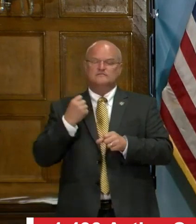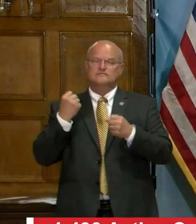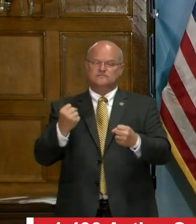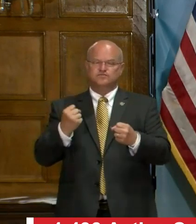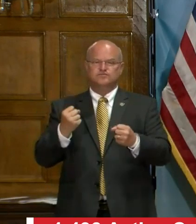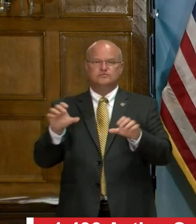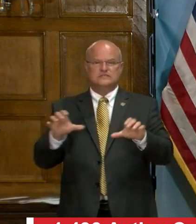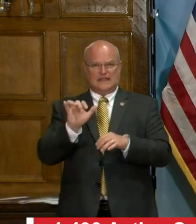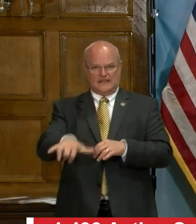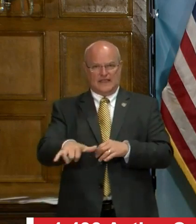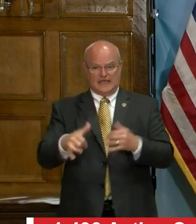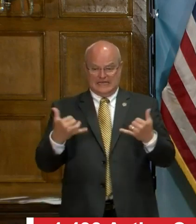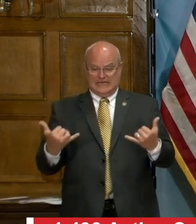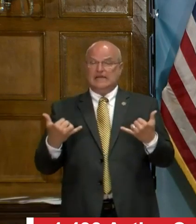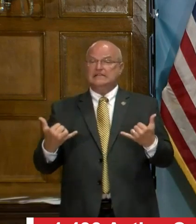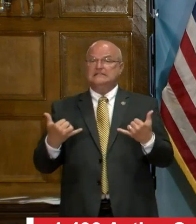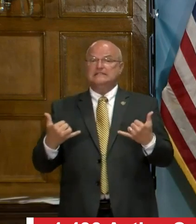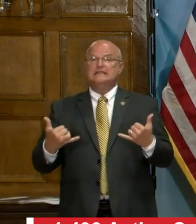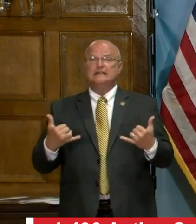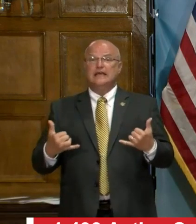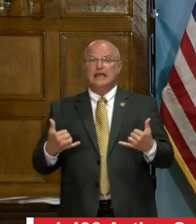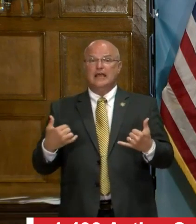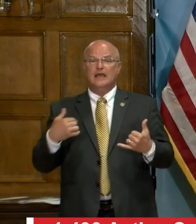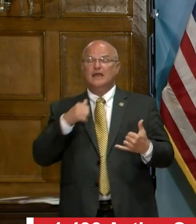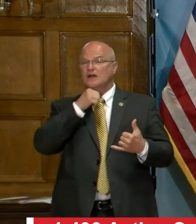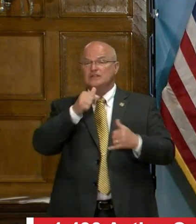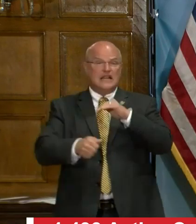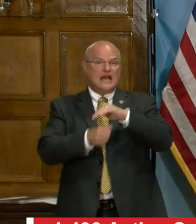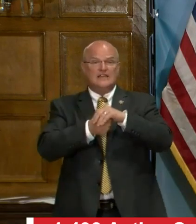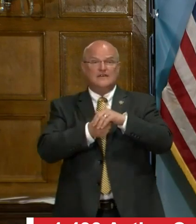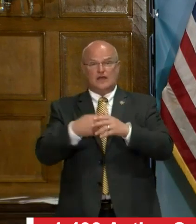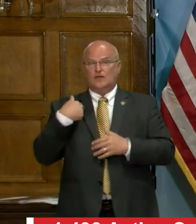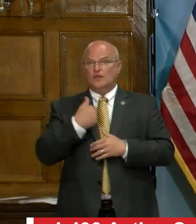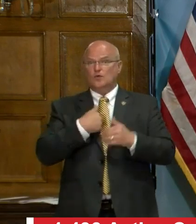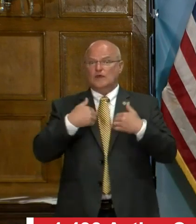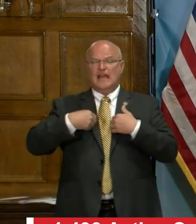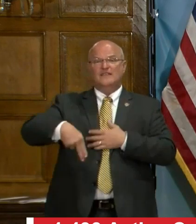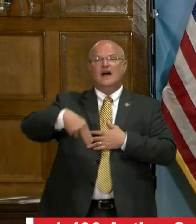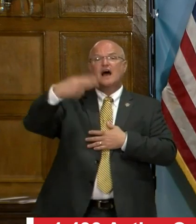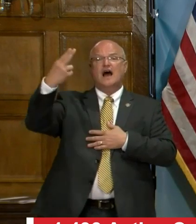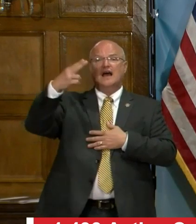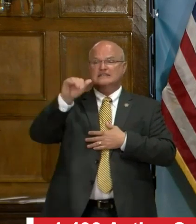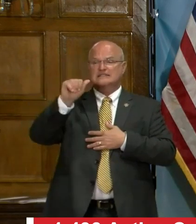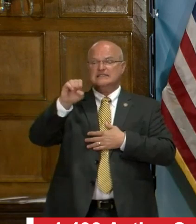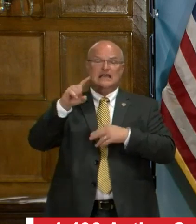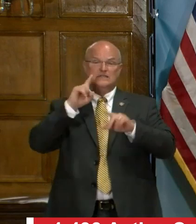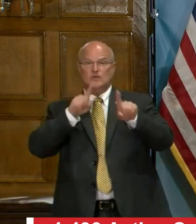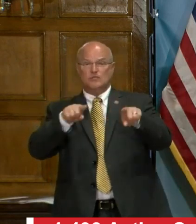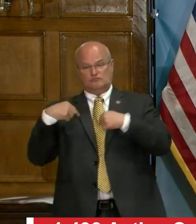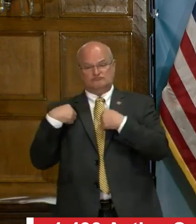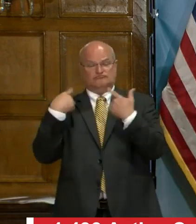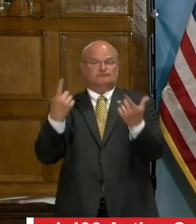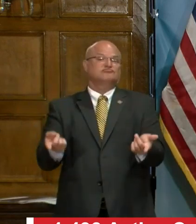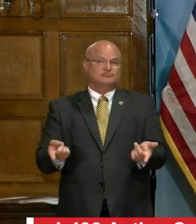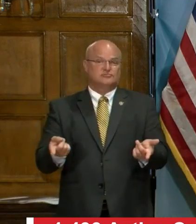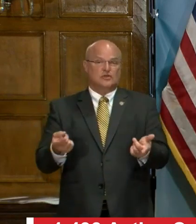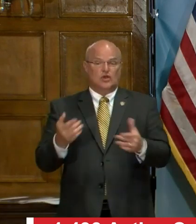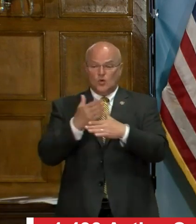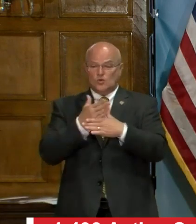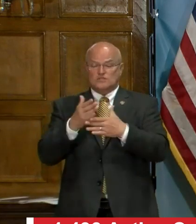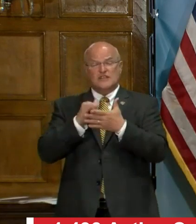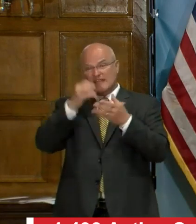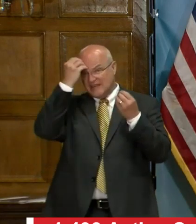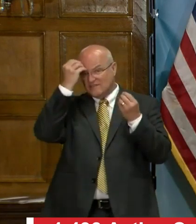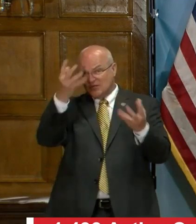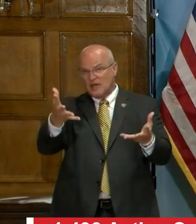that. And today, we didn't hide the fact that we had the highest case report that we've had. We share